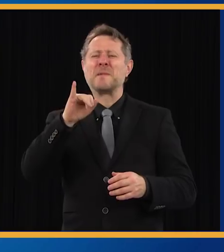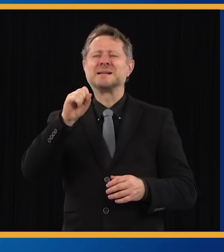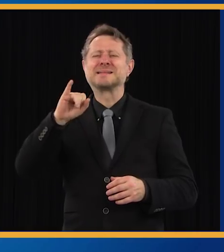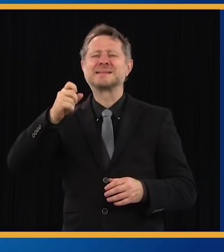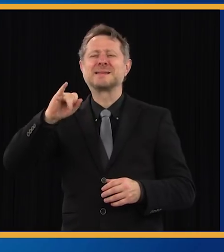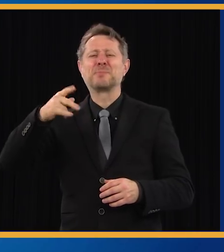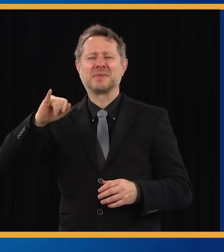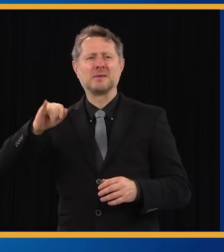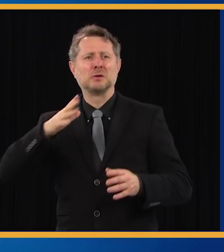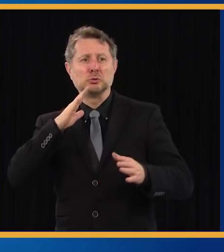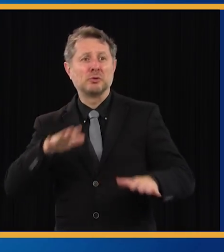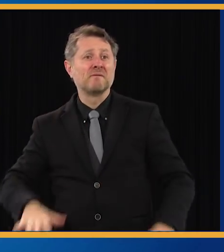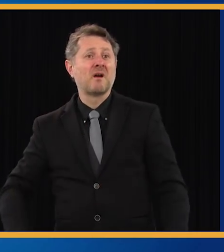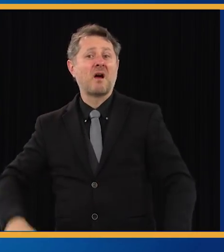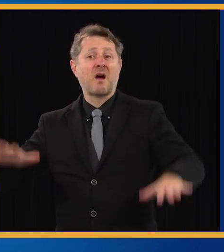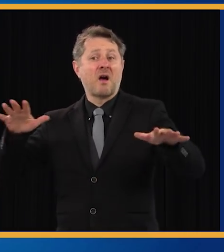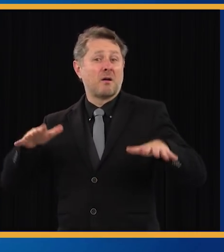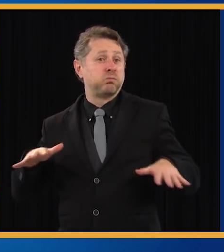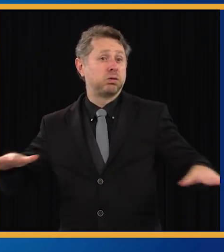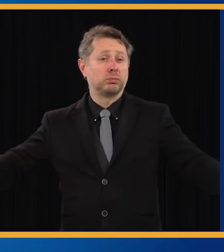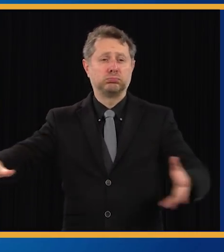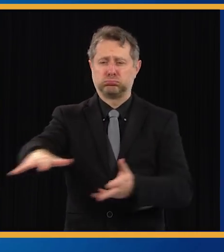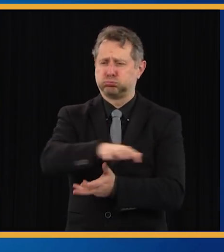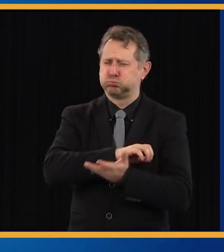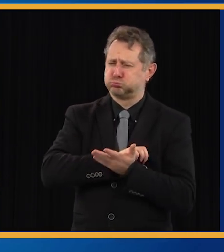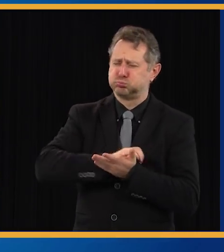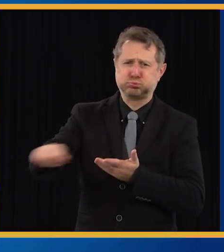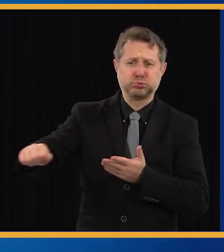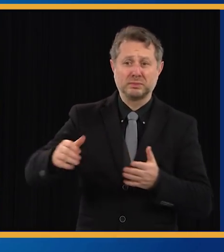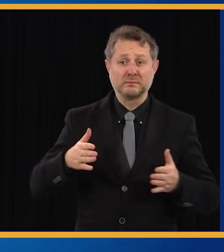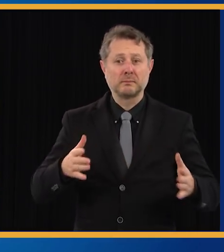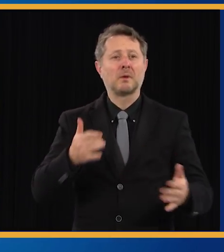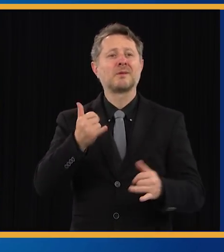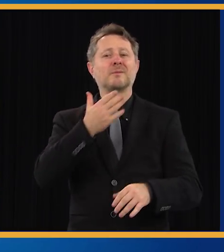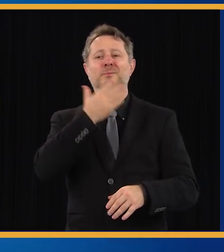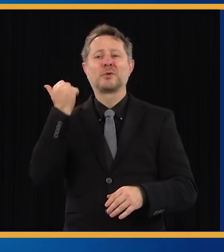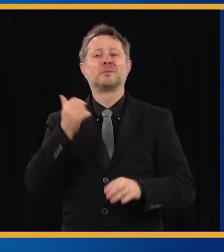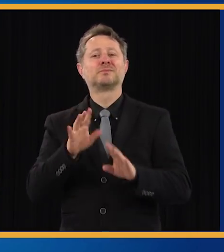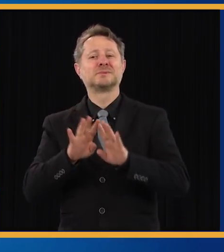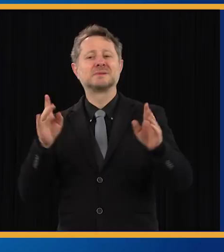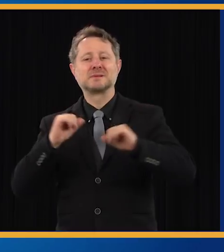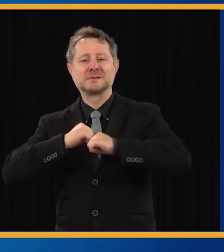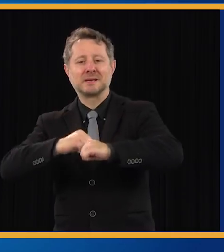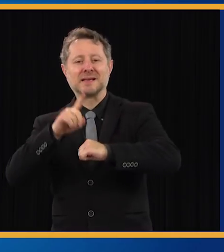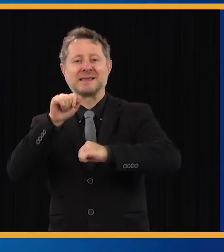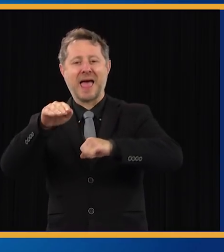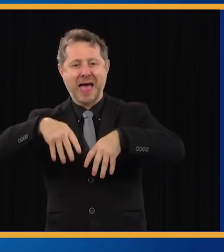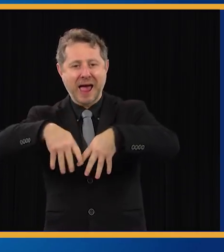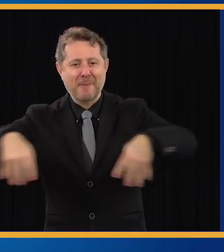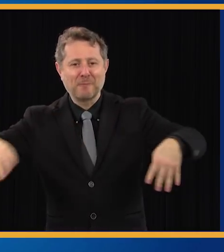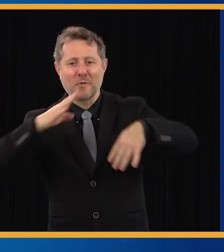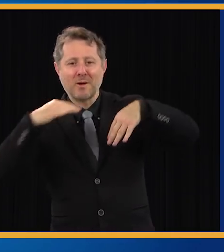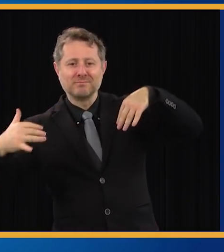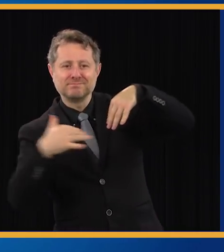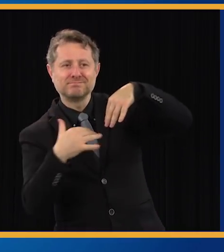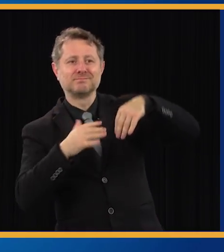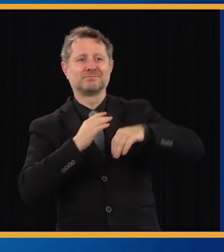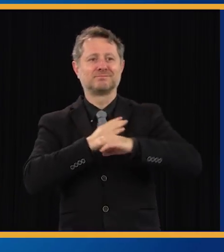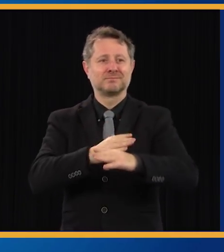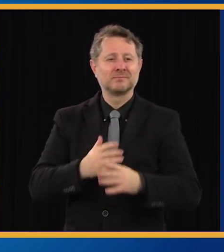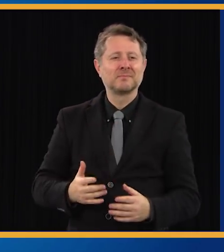Act started, and we woke up and started building levees and dams, et cetera. Great